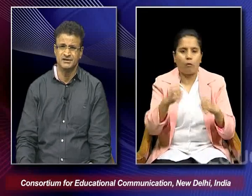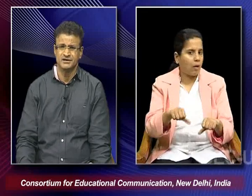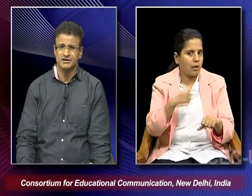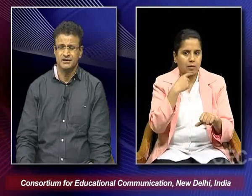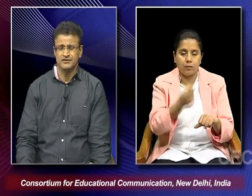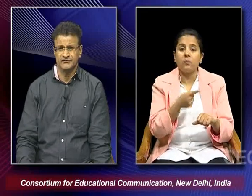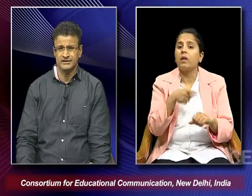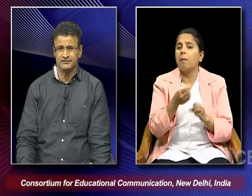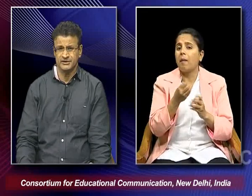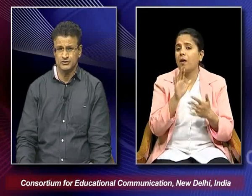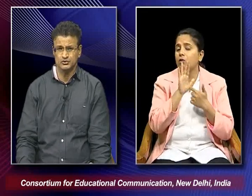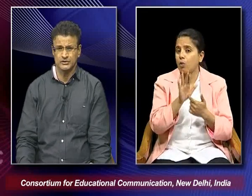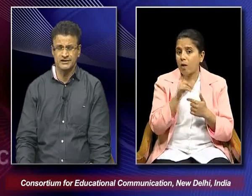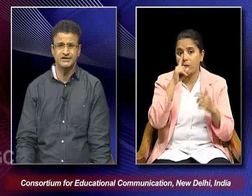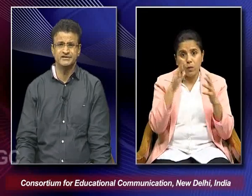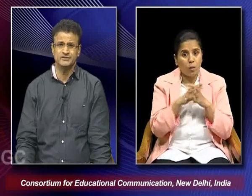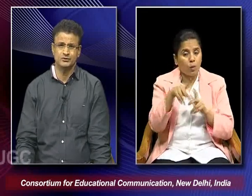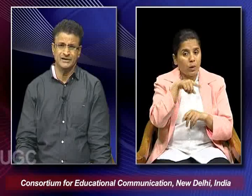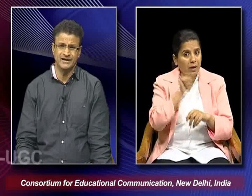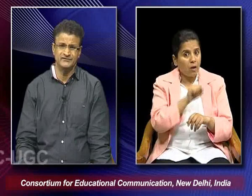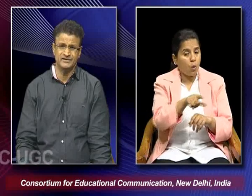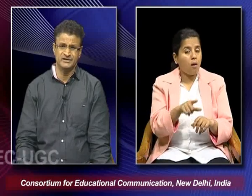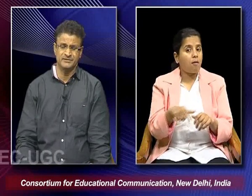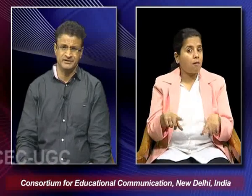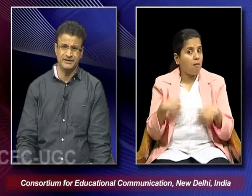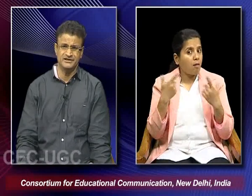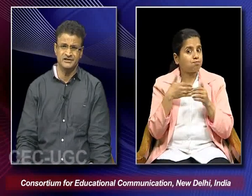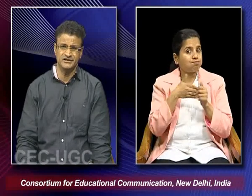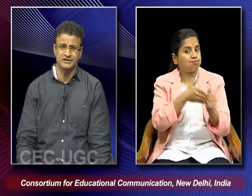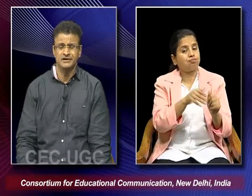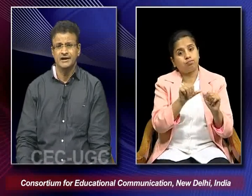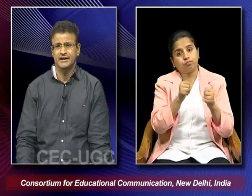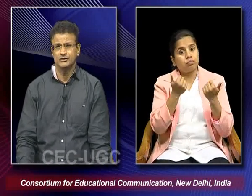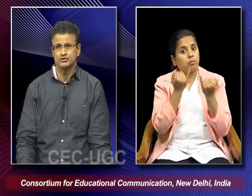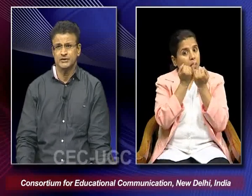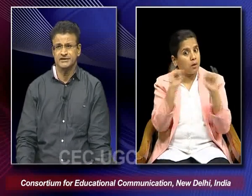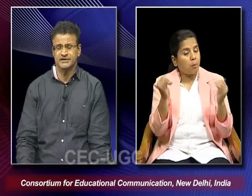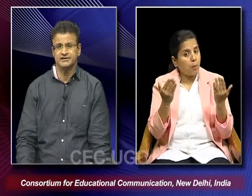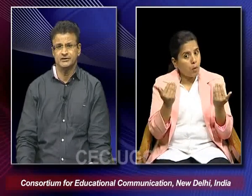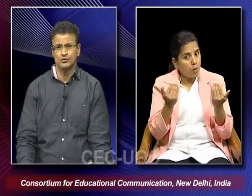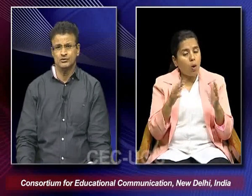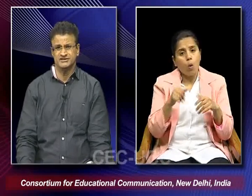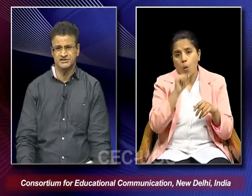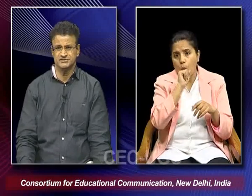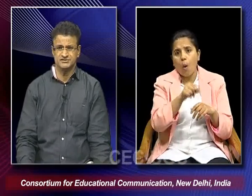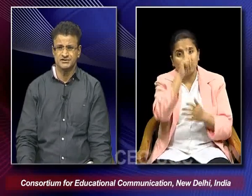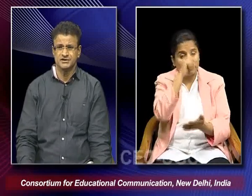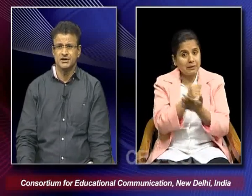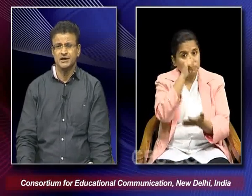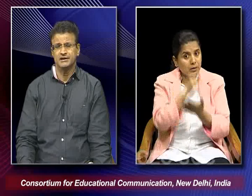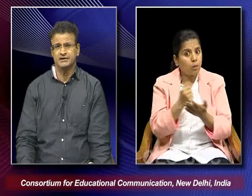and where women, those who can lead their own life independently, and those who can take their own